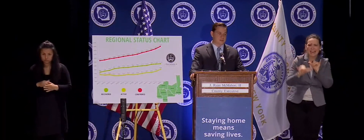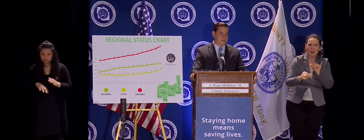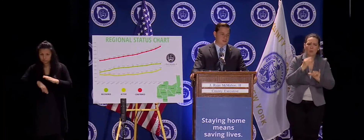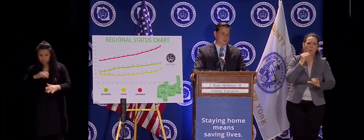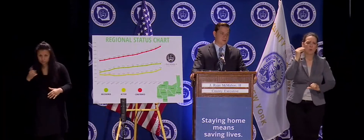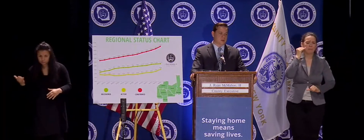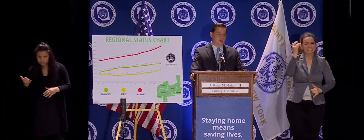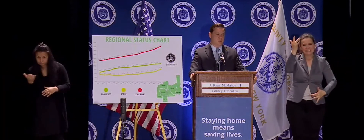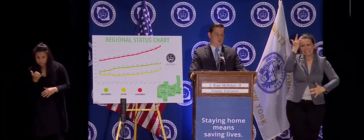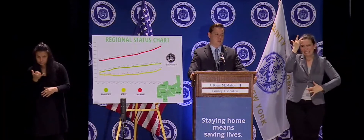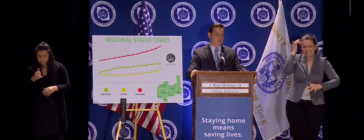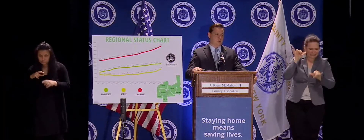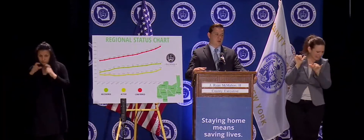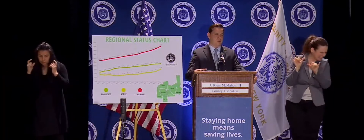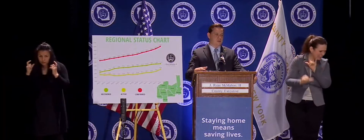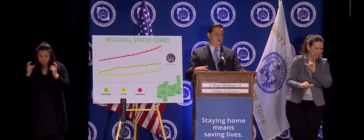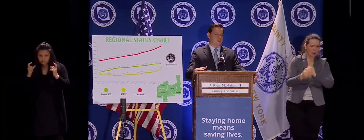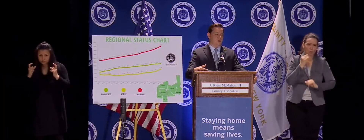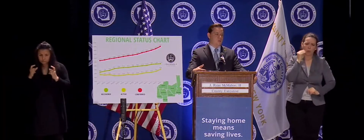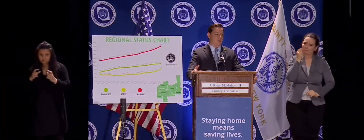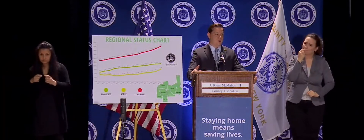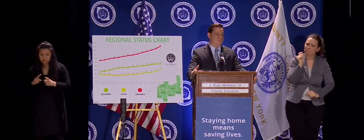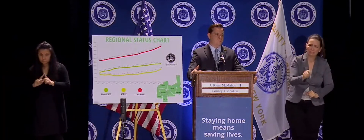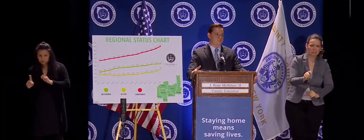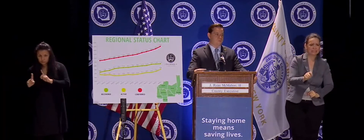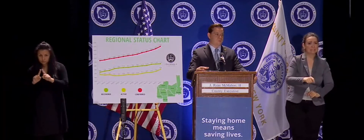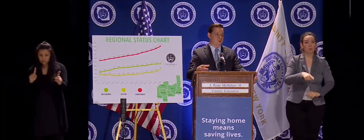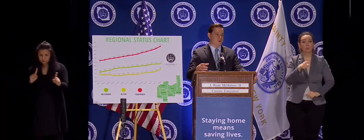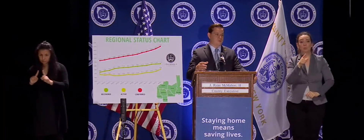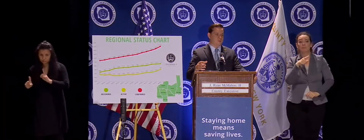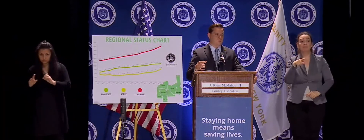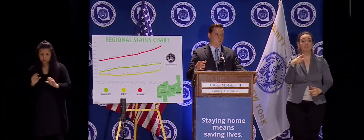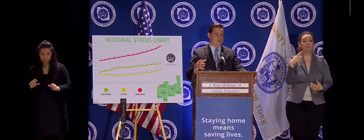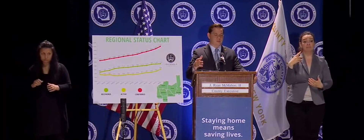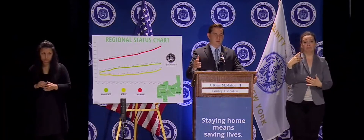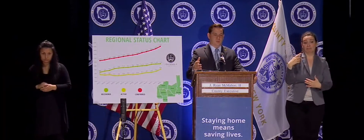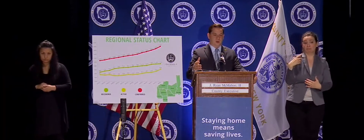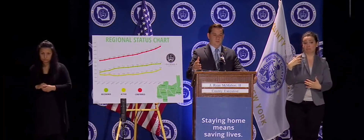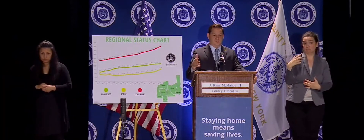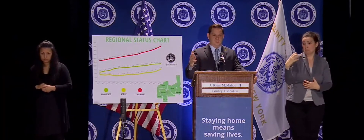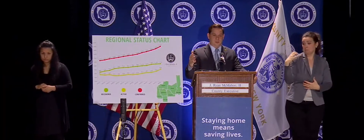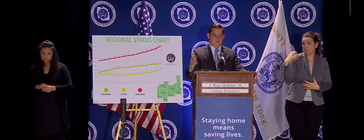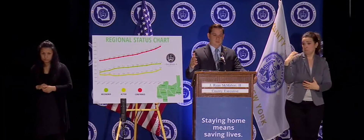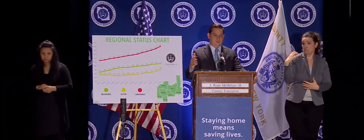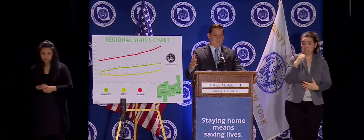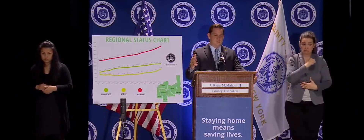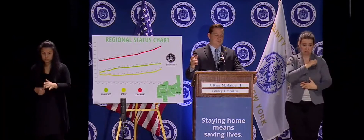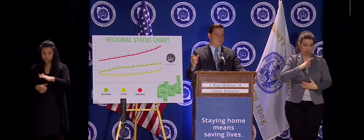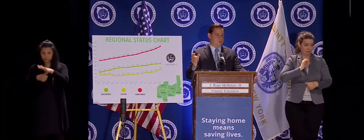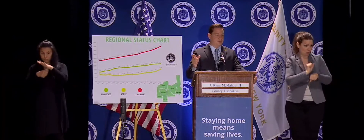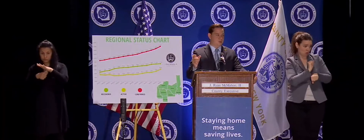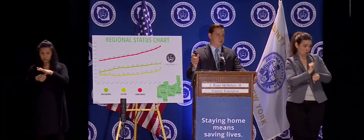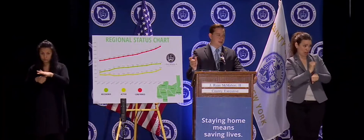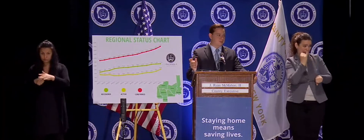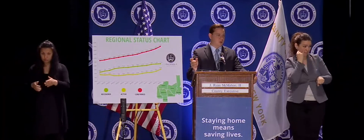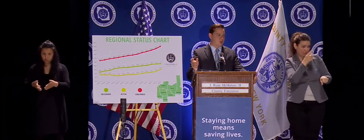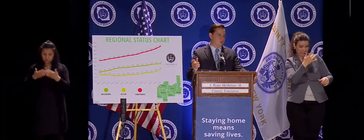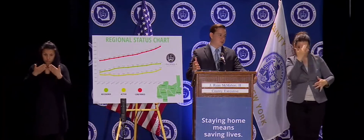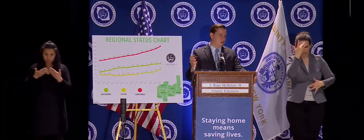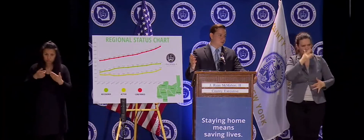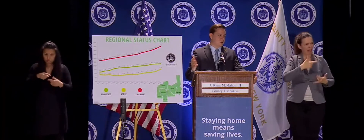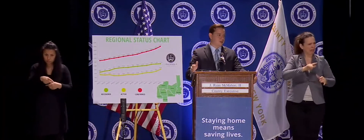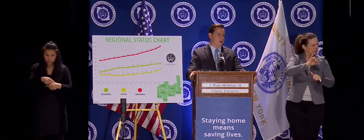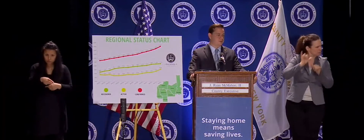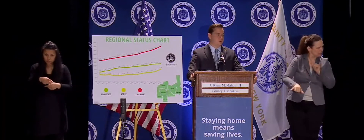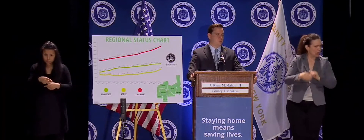physically distancing. And we'll need employers, even when they open up, just because you're opened up doesn't mean if people can do their jobs from home, you